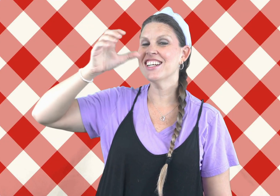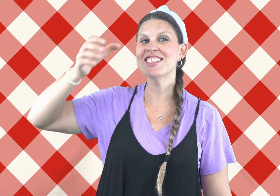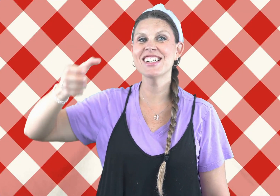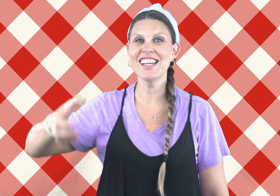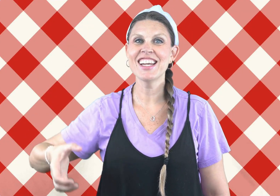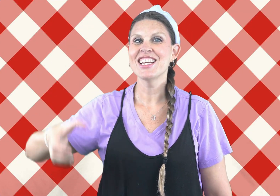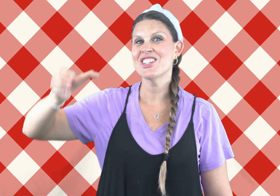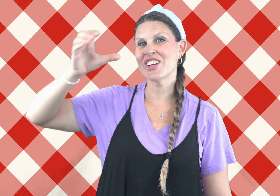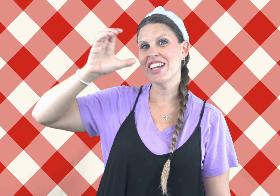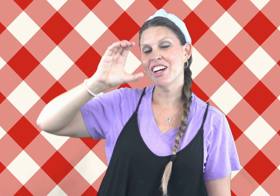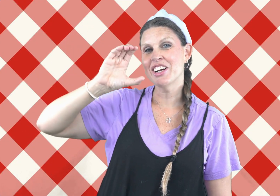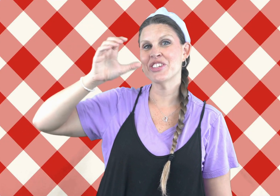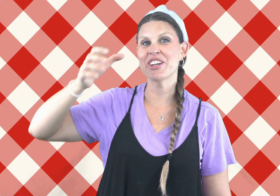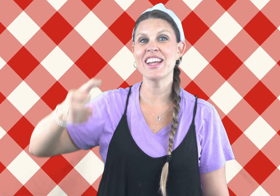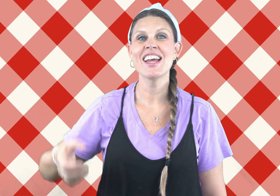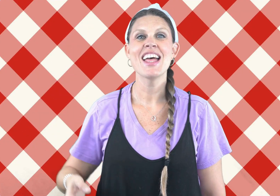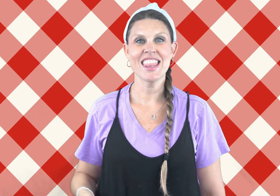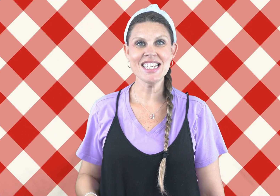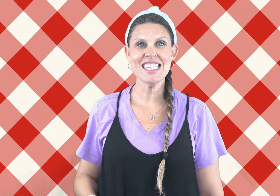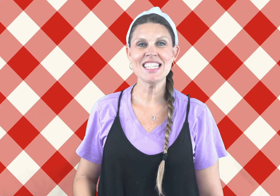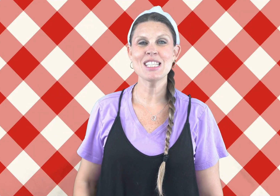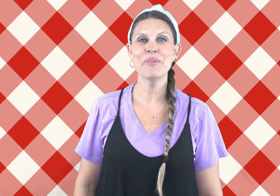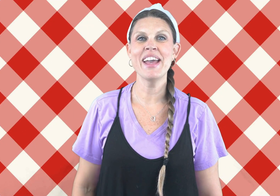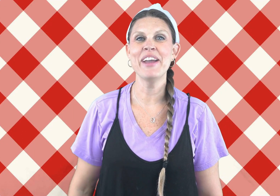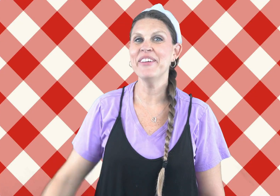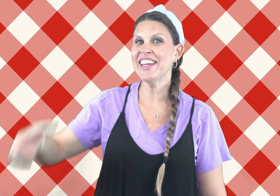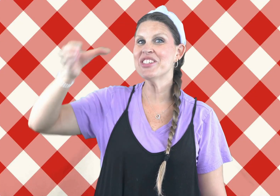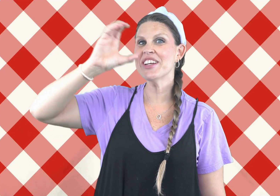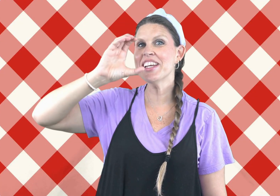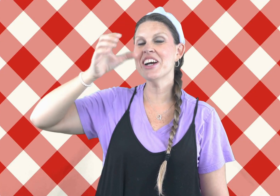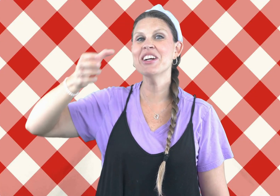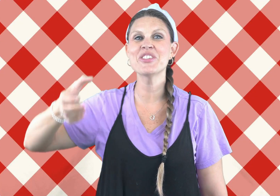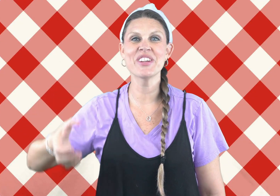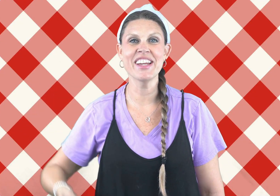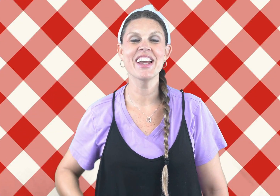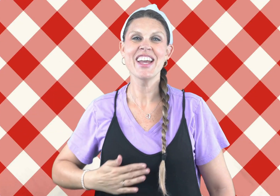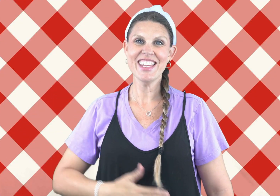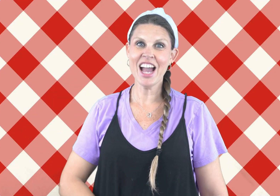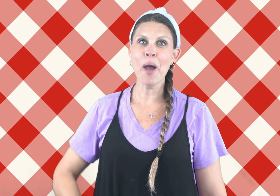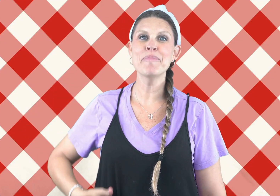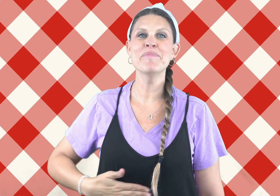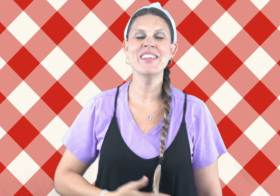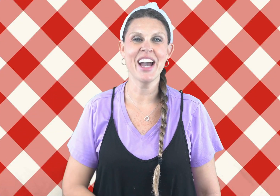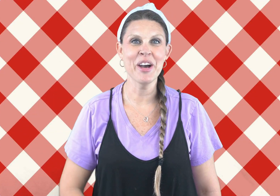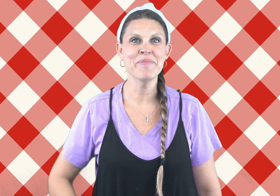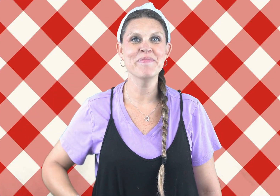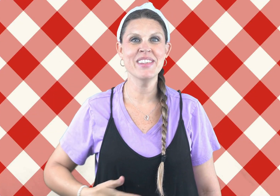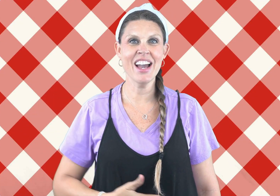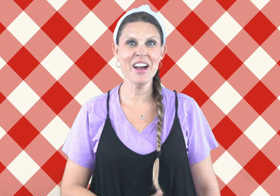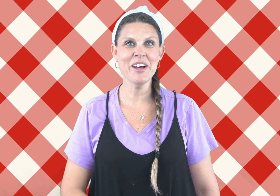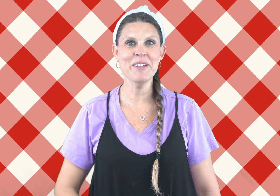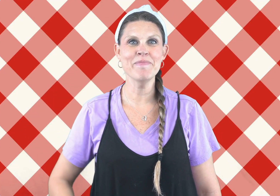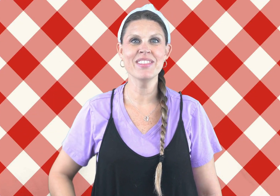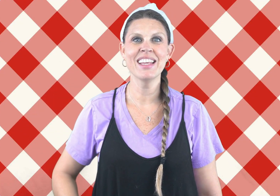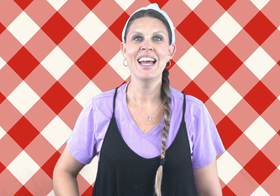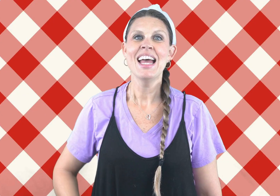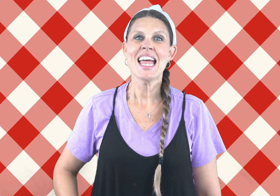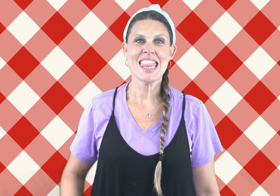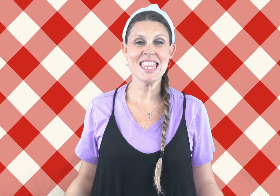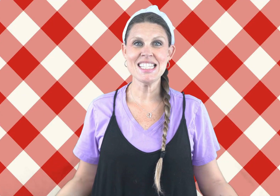our drink, drink our drink. This is the way we drink our drink, yum, yum, yum.